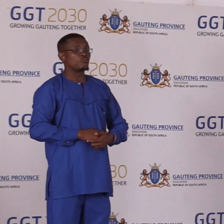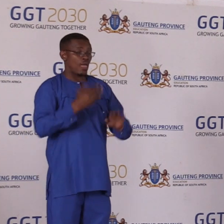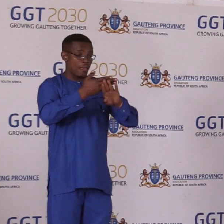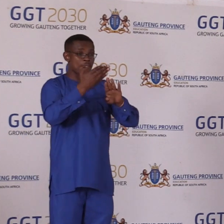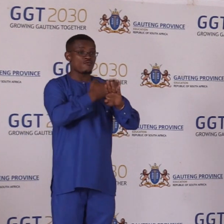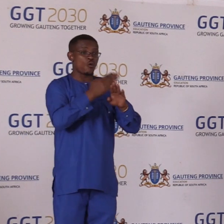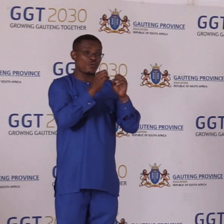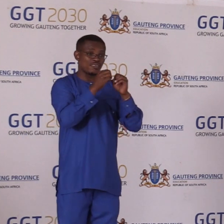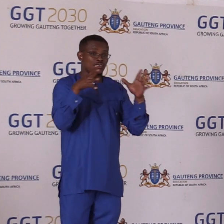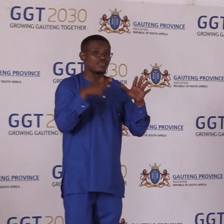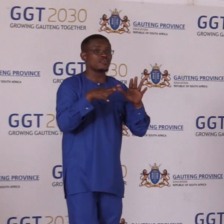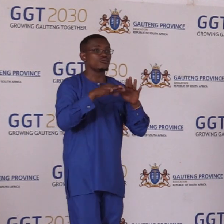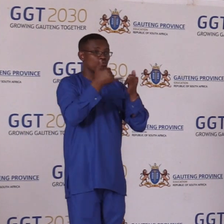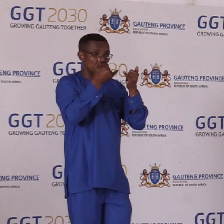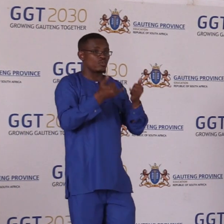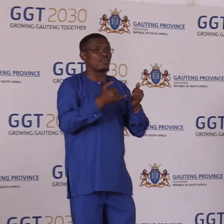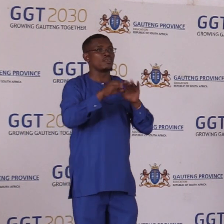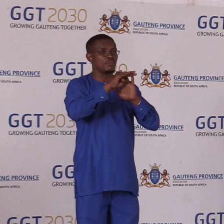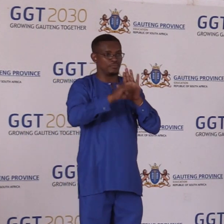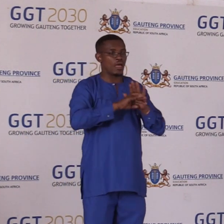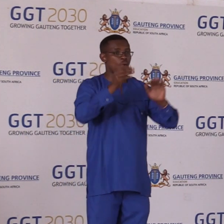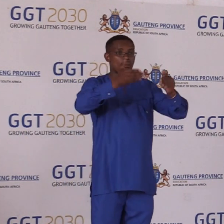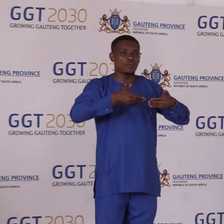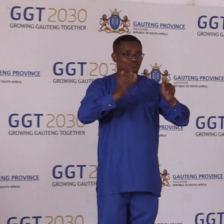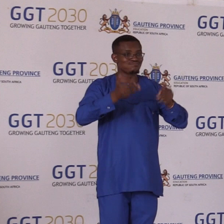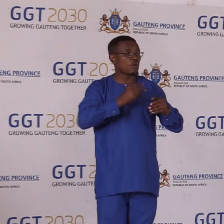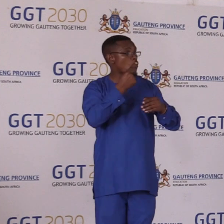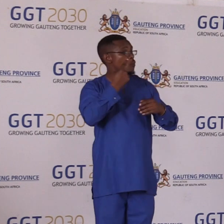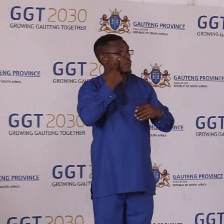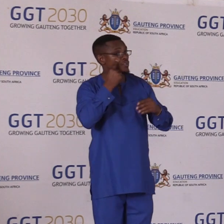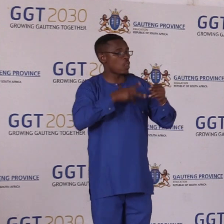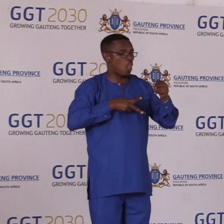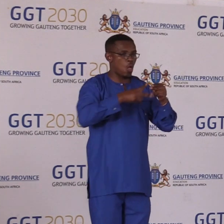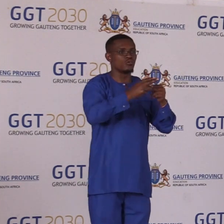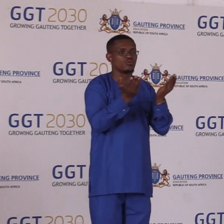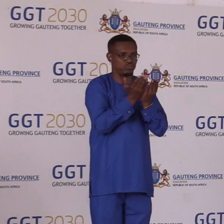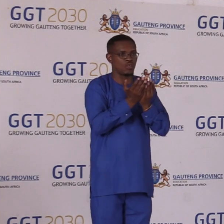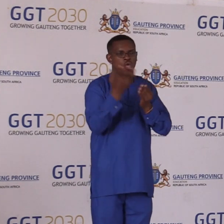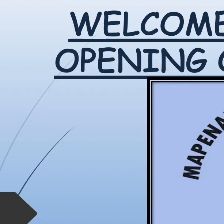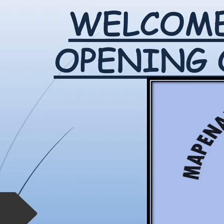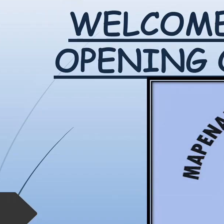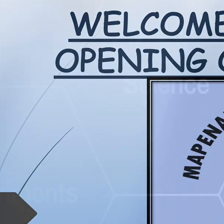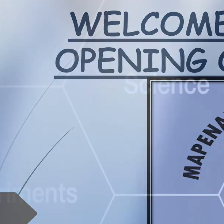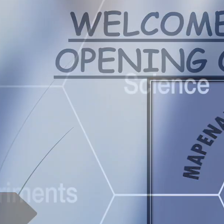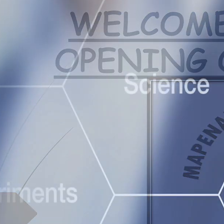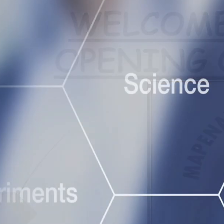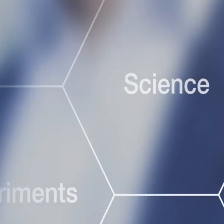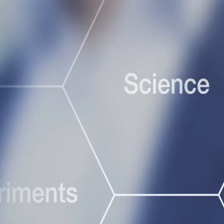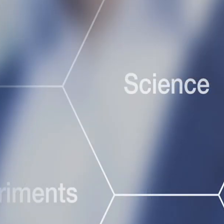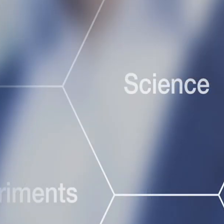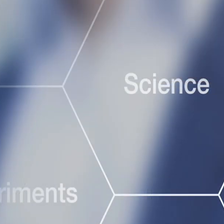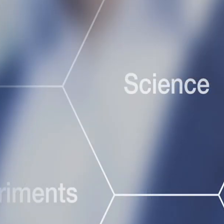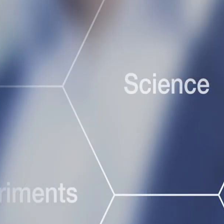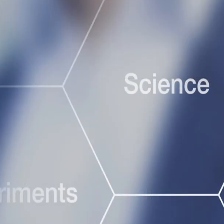Before we get into today's category, I would like to welcome you all here to witness our school's launch. As we all know, that our school is now a research